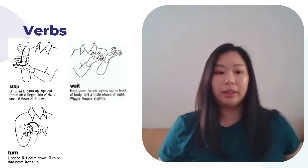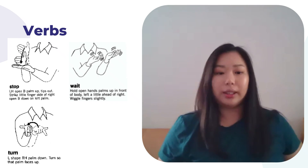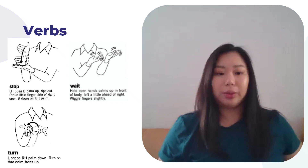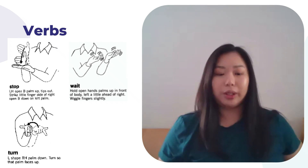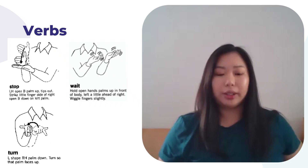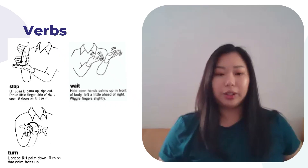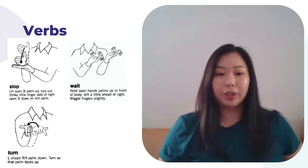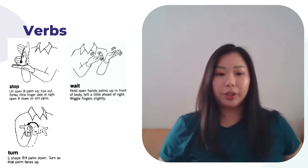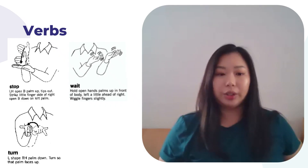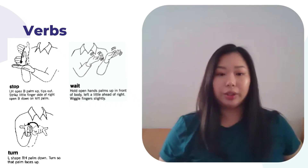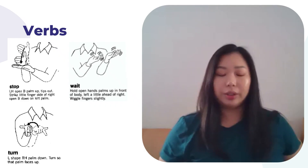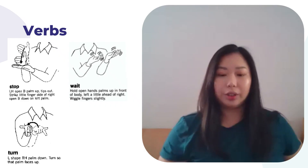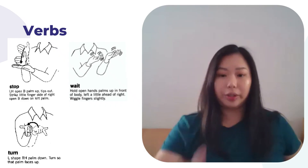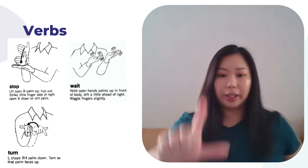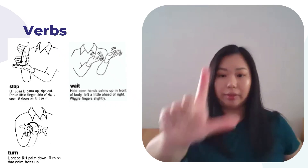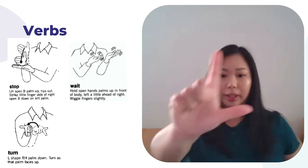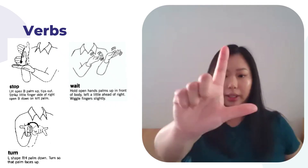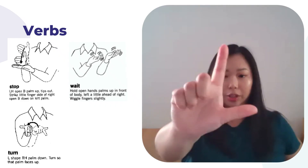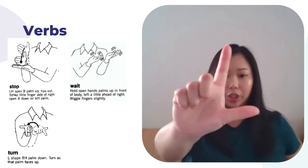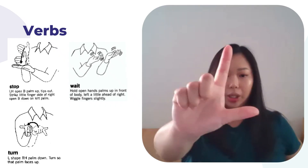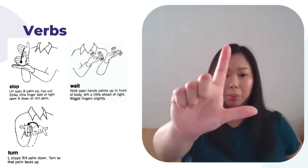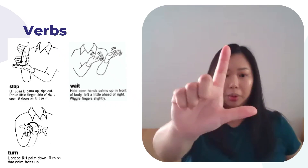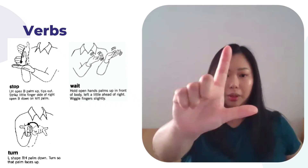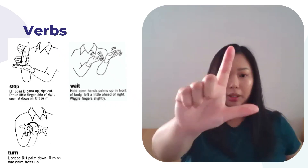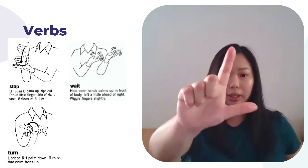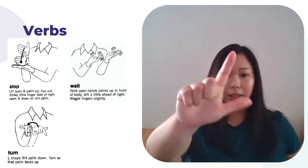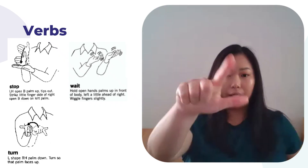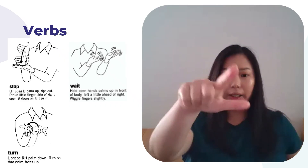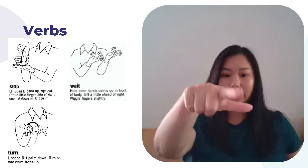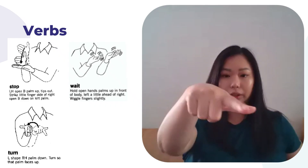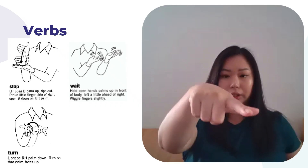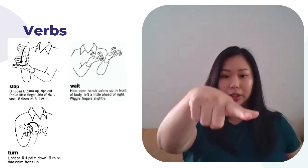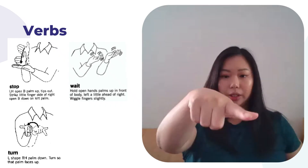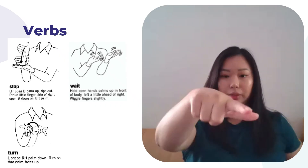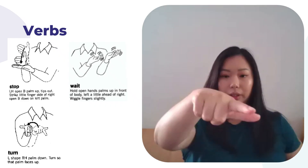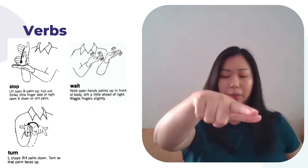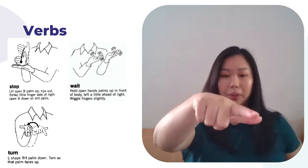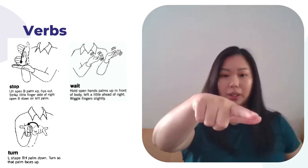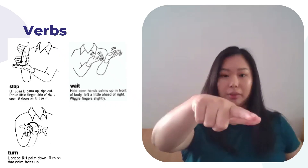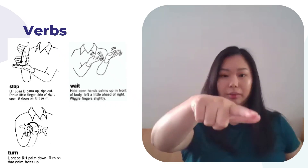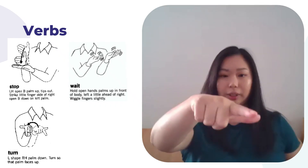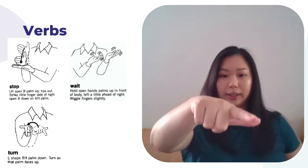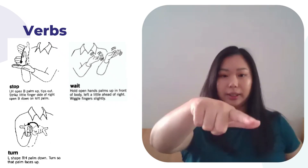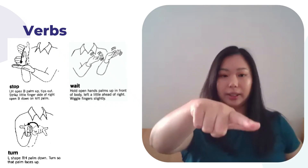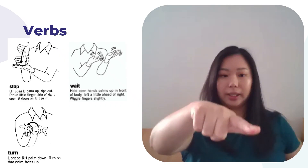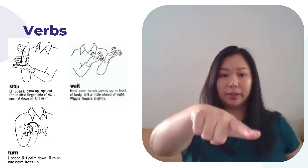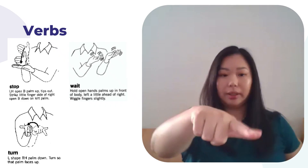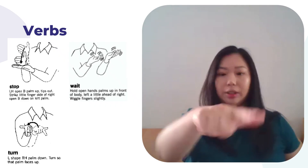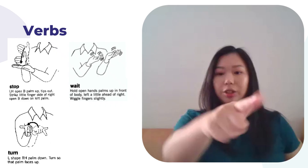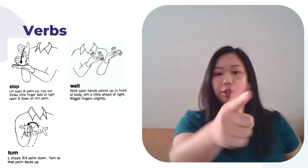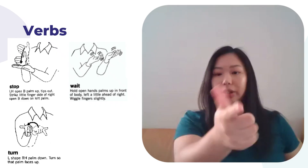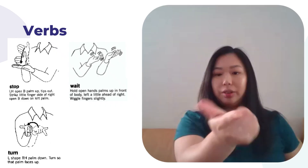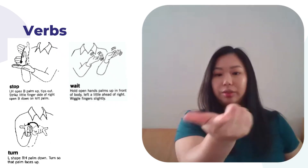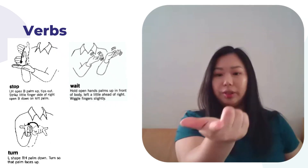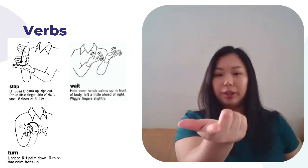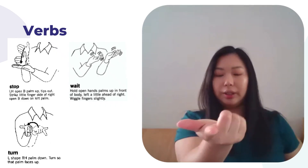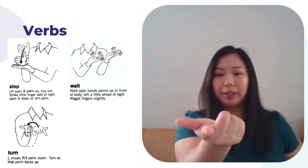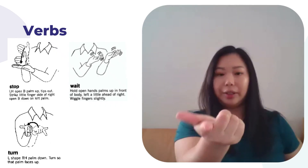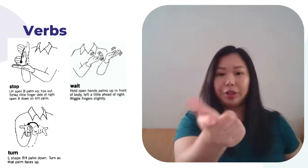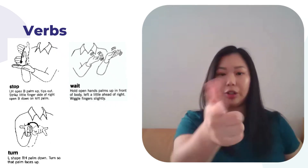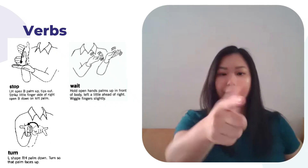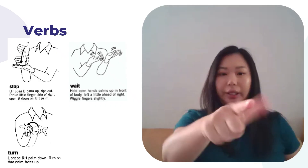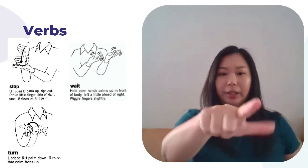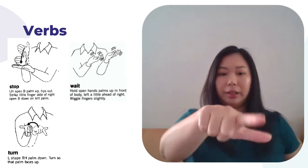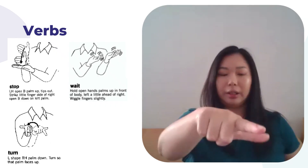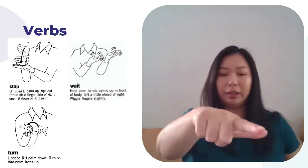The next word is turn. So you have L shape, and you're going to start with your palm facing down, then turn over, like